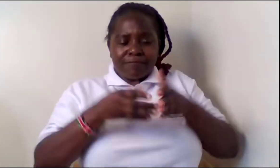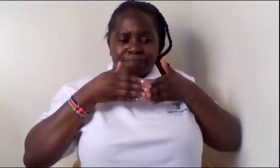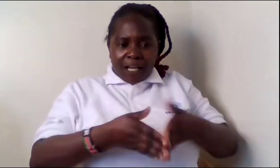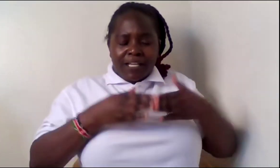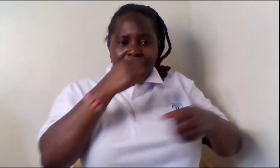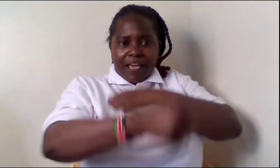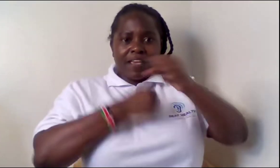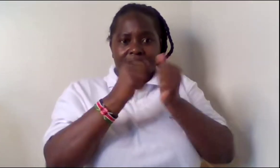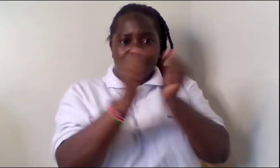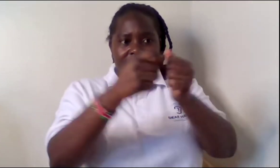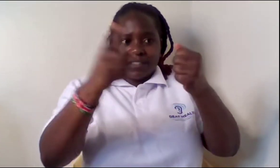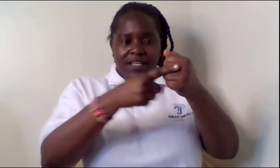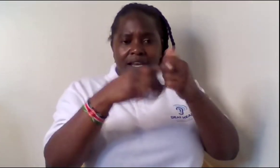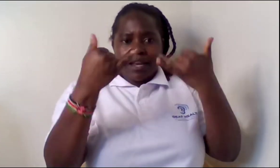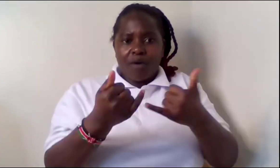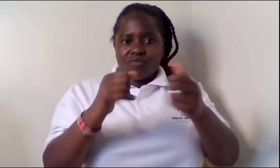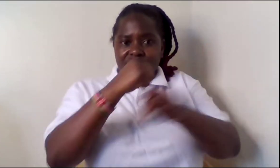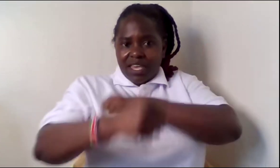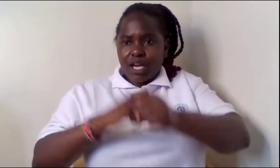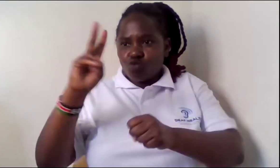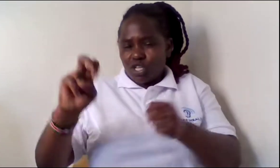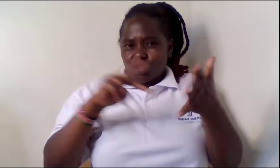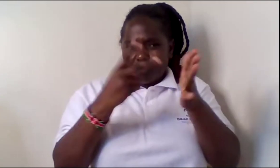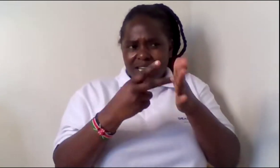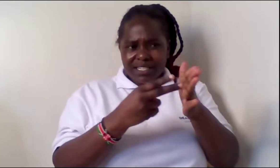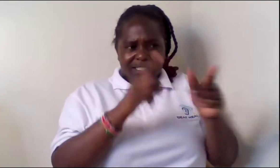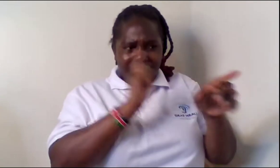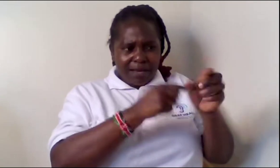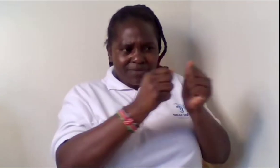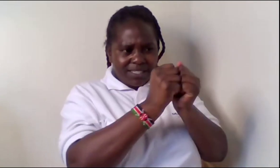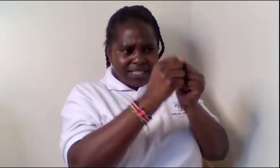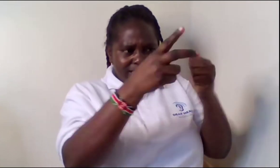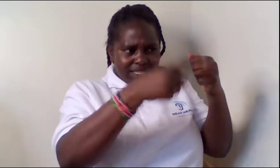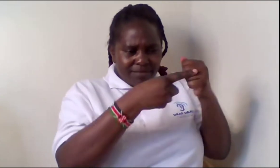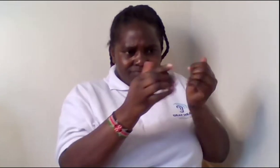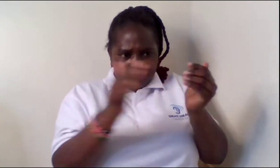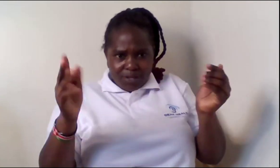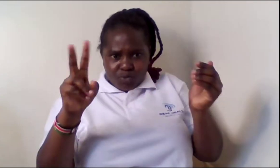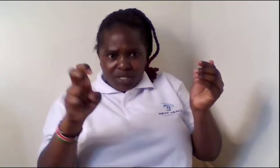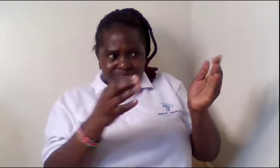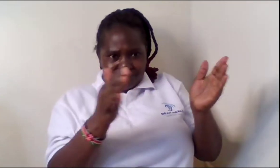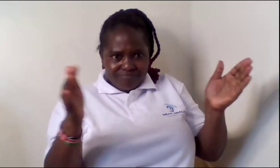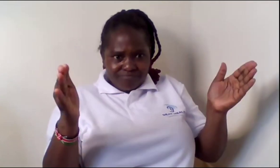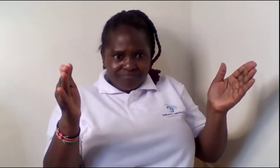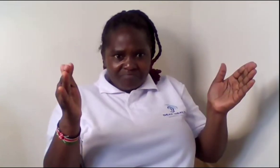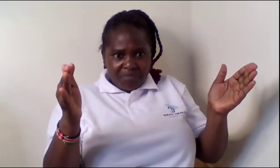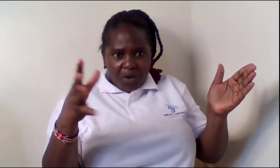is 20. It's been almost 4 years. That person should have gone for screening when they